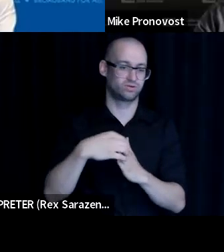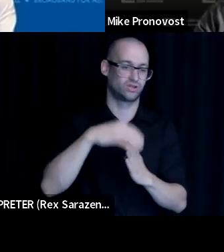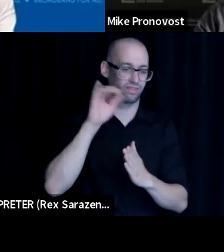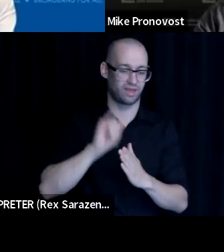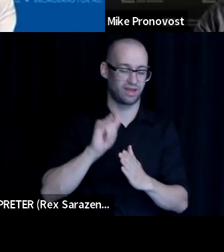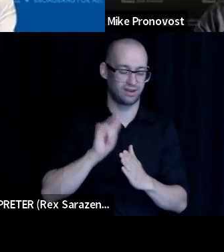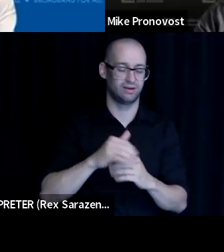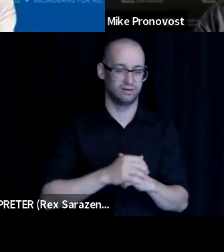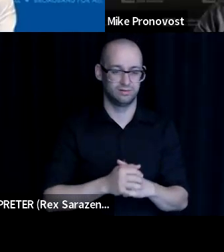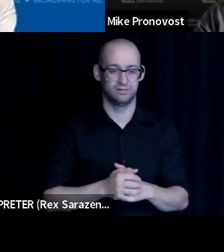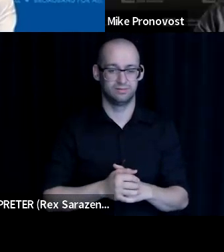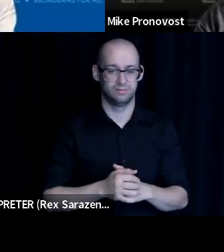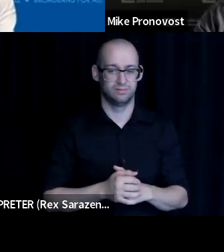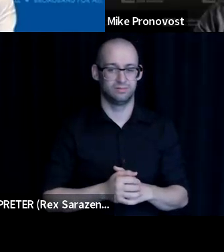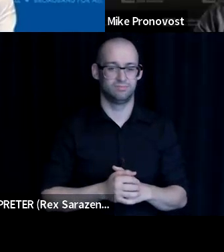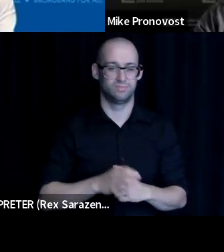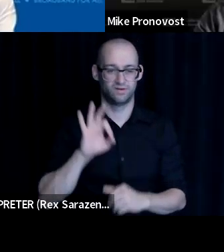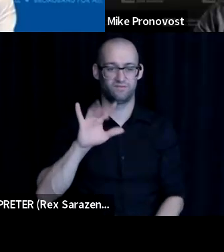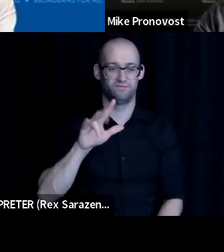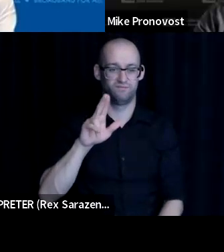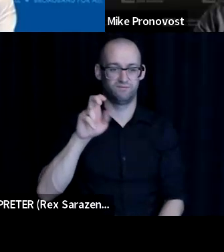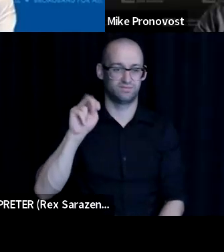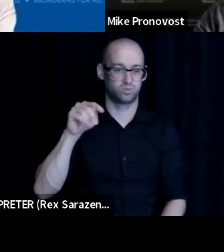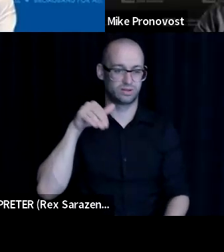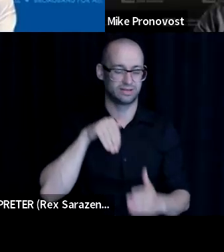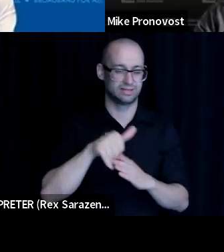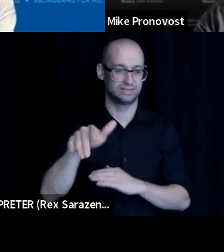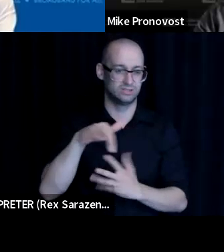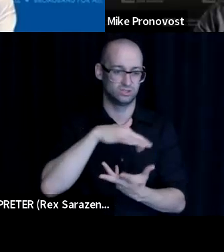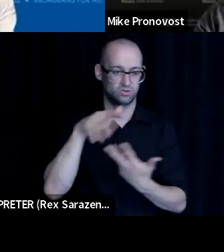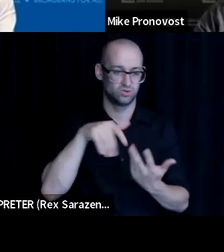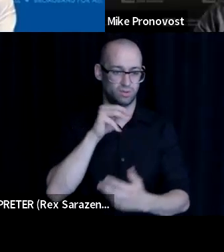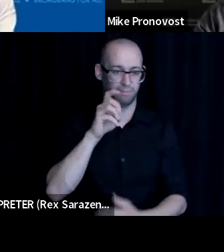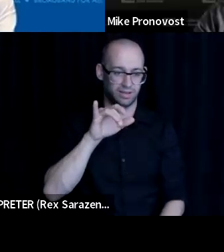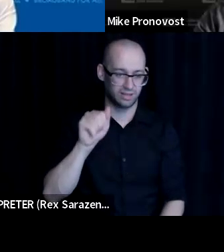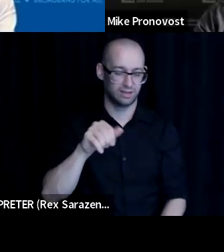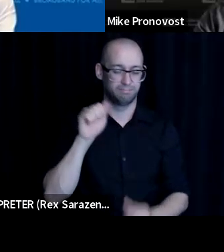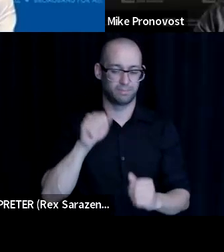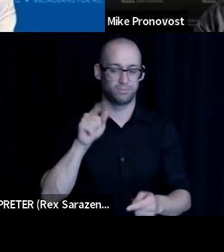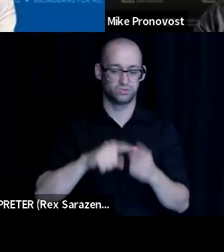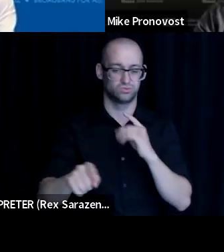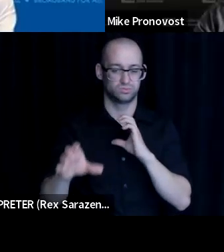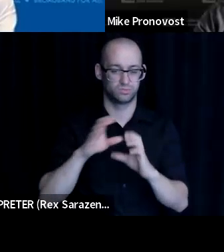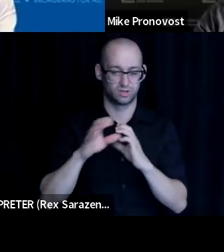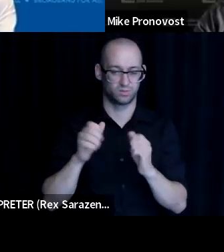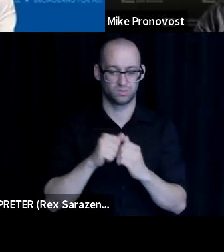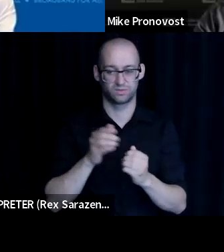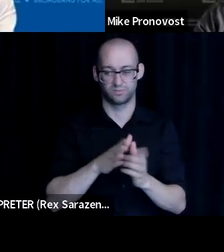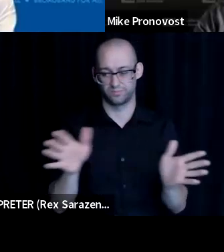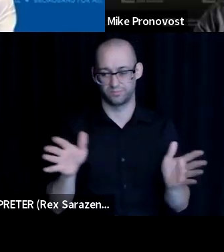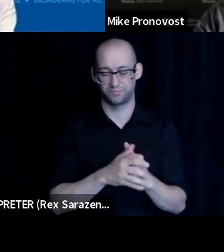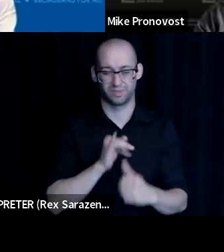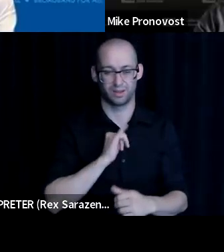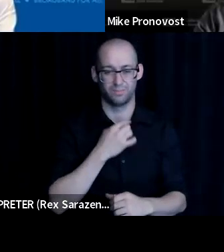who are very fluent in social media and being able to communicate that out. And I was just kind of